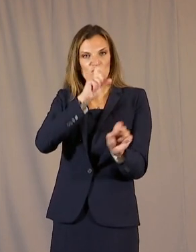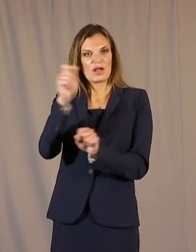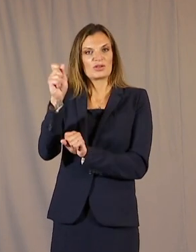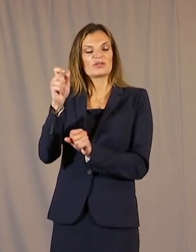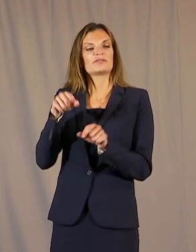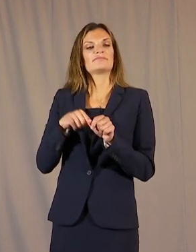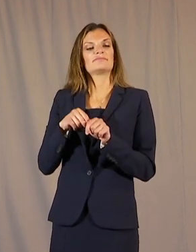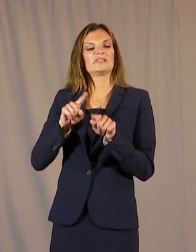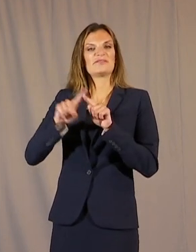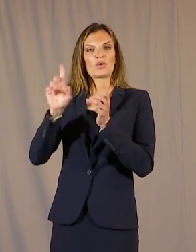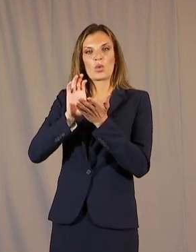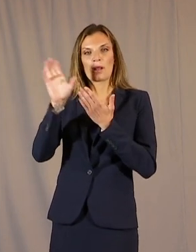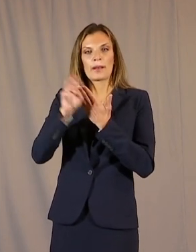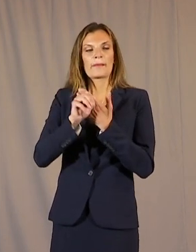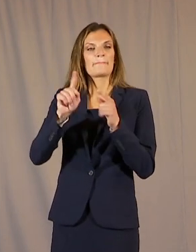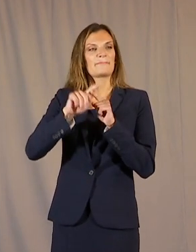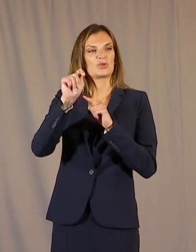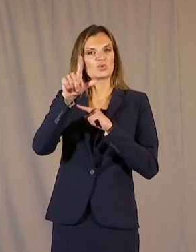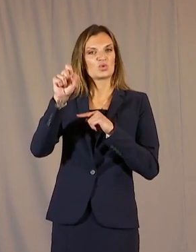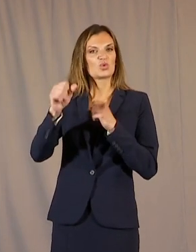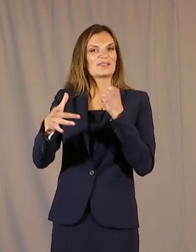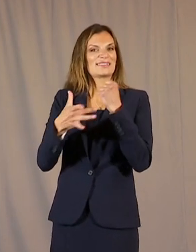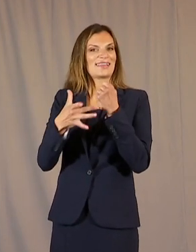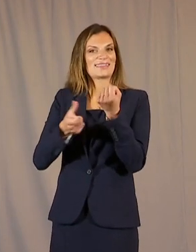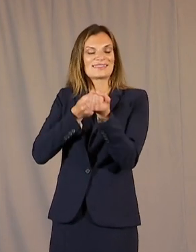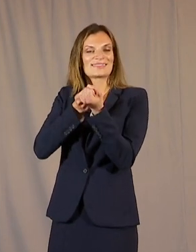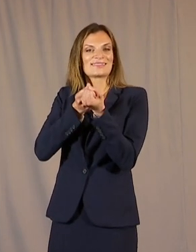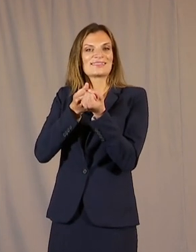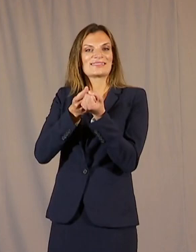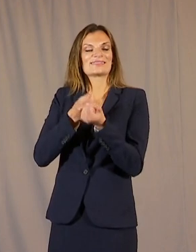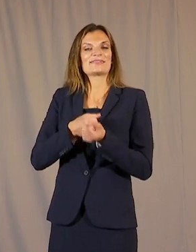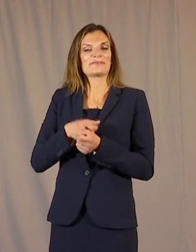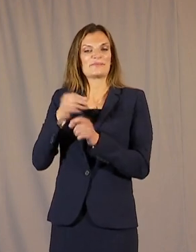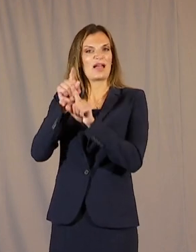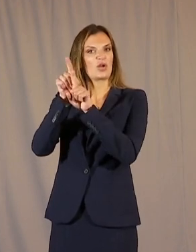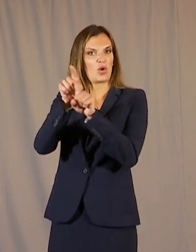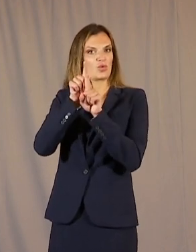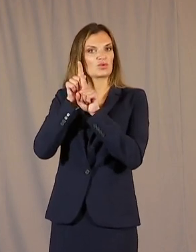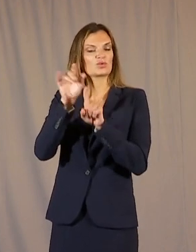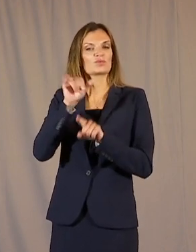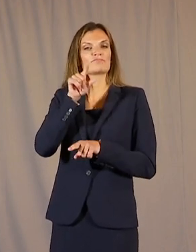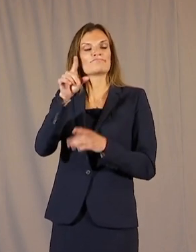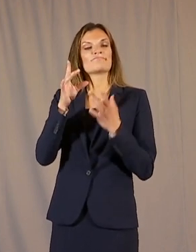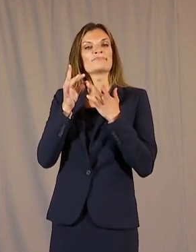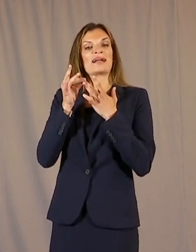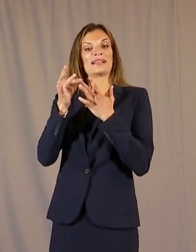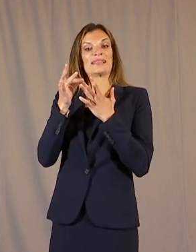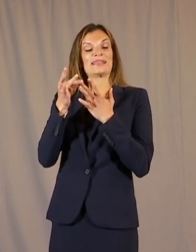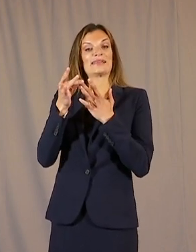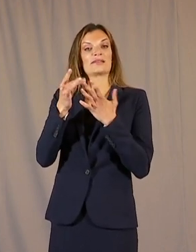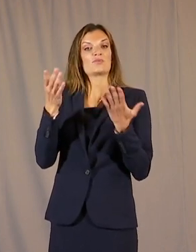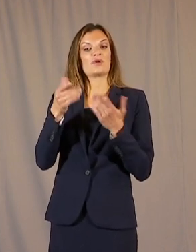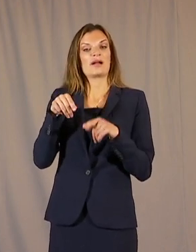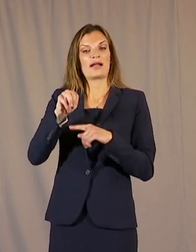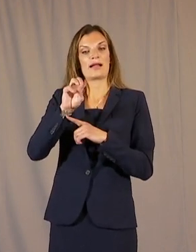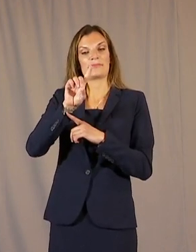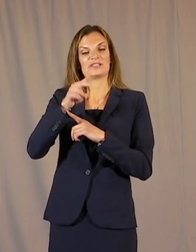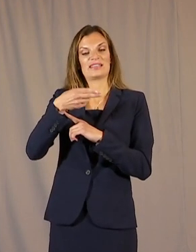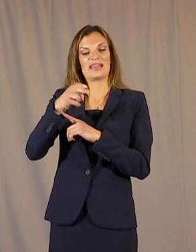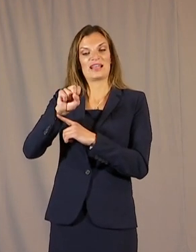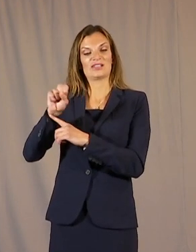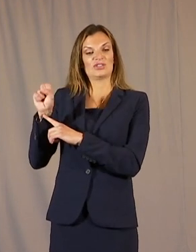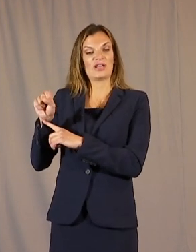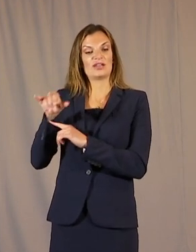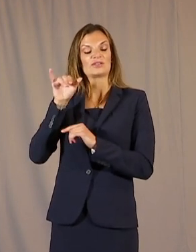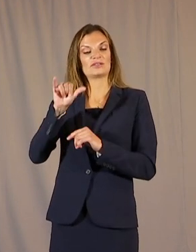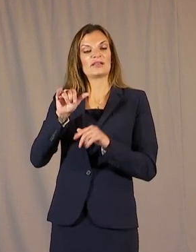curricula, tools, plans, technical assistance, and coaching. She serves as the lead and principal author of the MDHHS Equity Impact